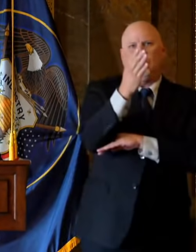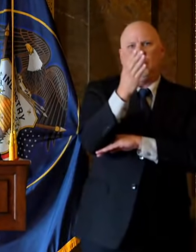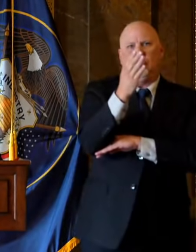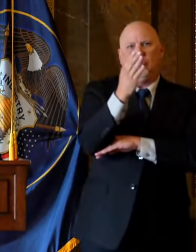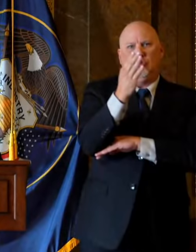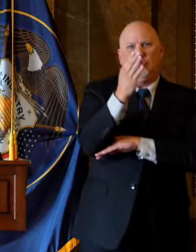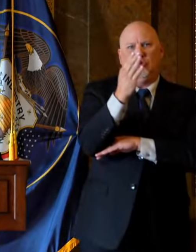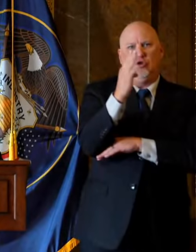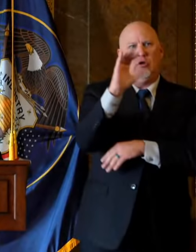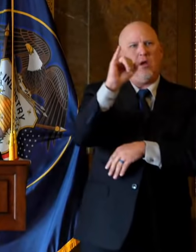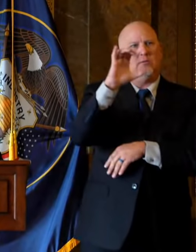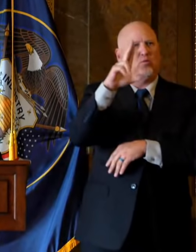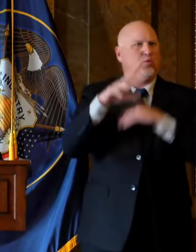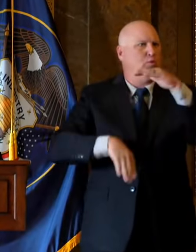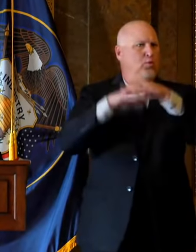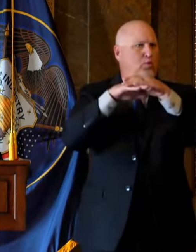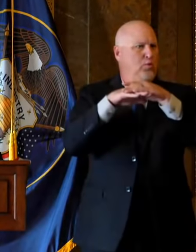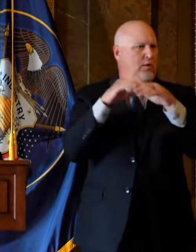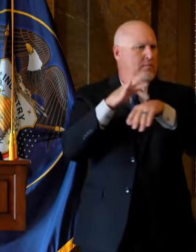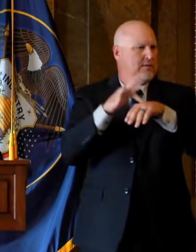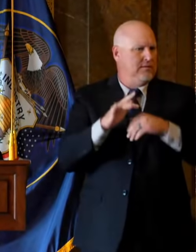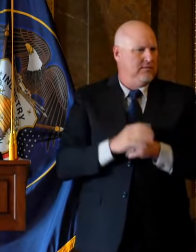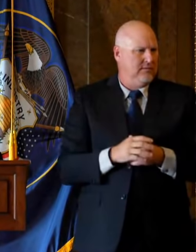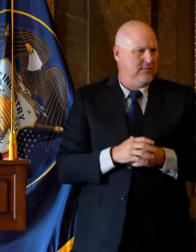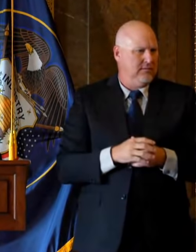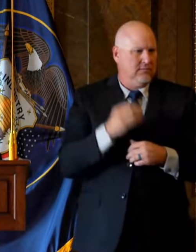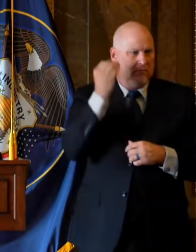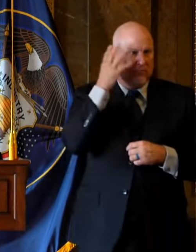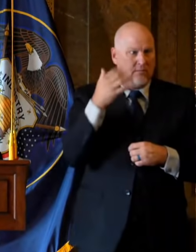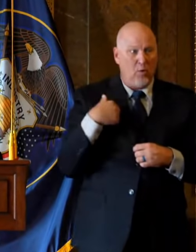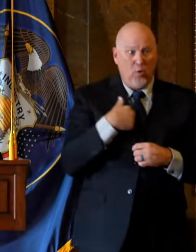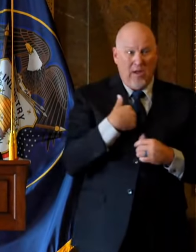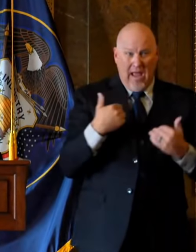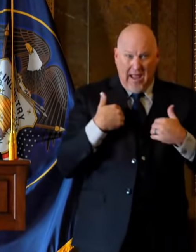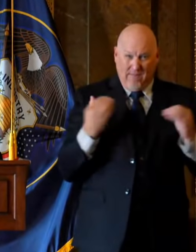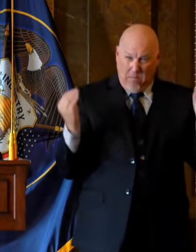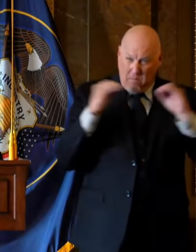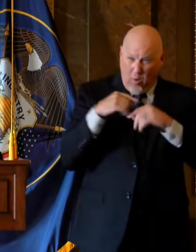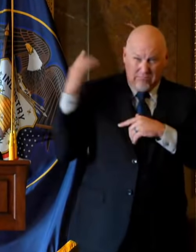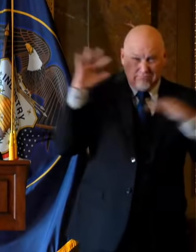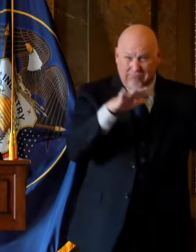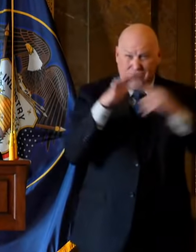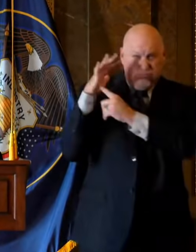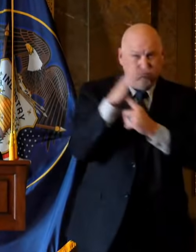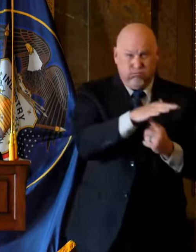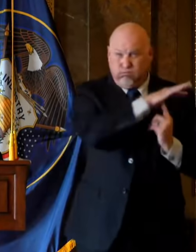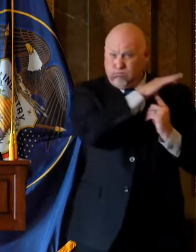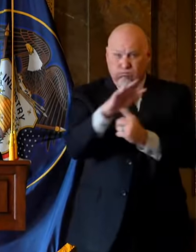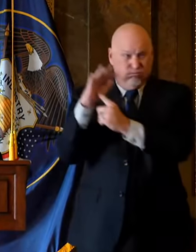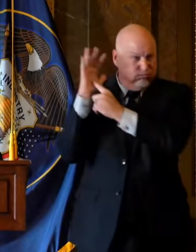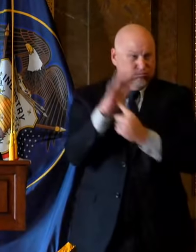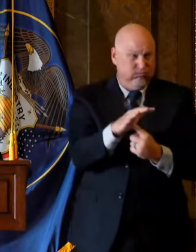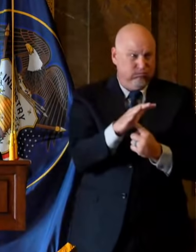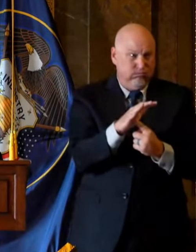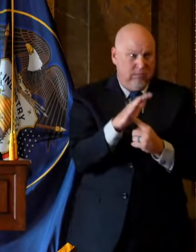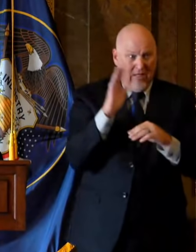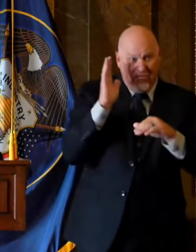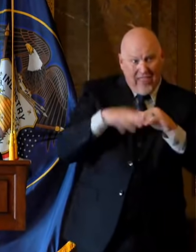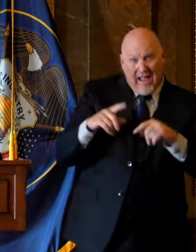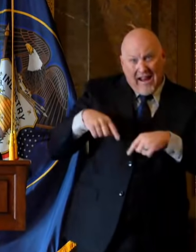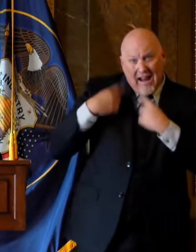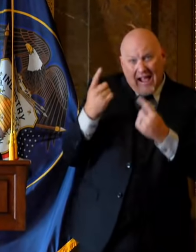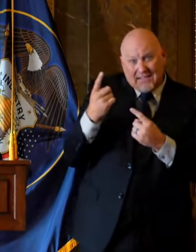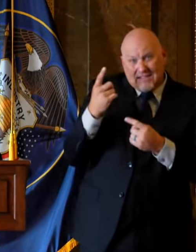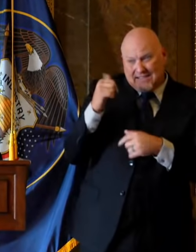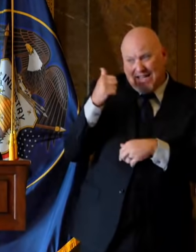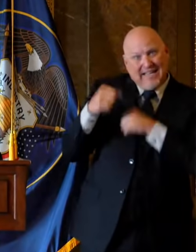needed to transfer patients from between healthcare systems. And we're happy to do that. It's bad for patients,